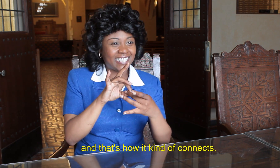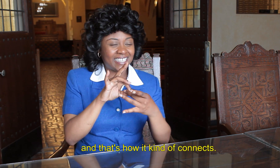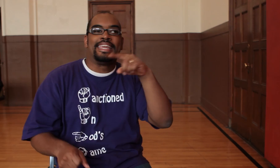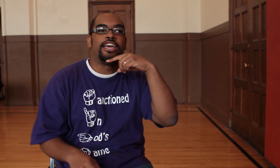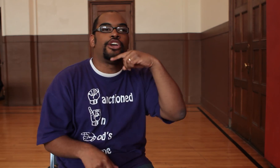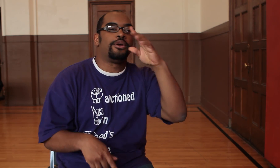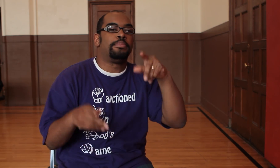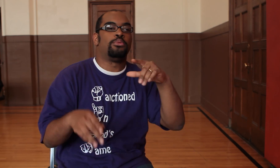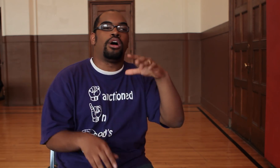connects.